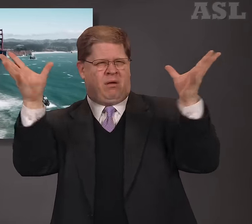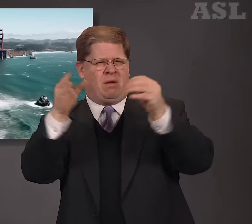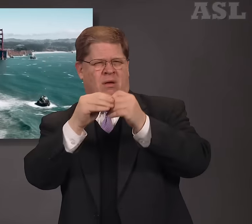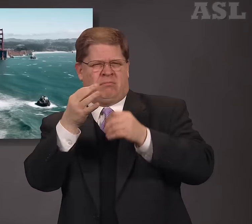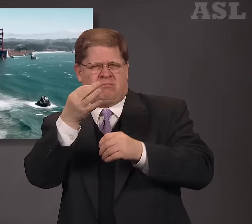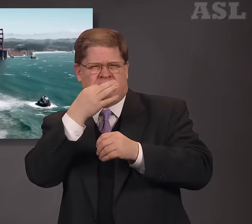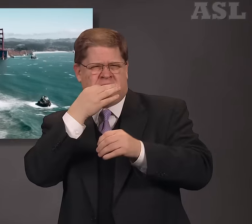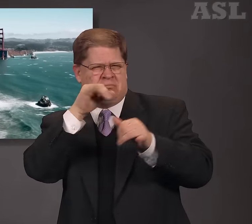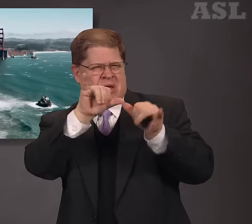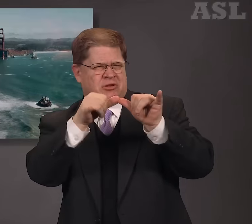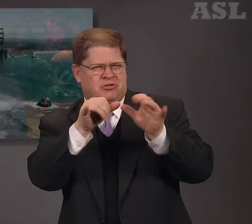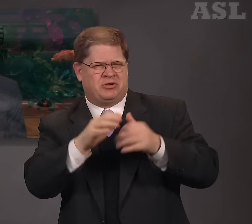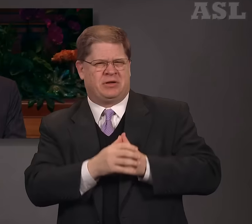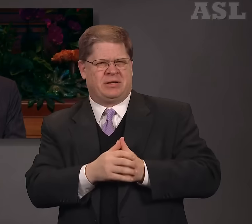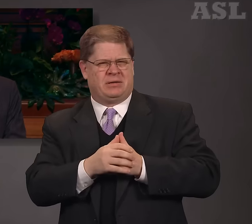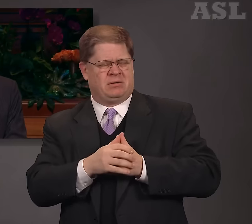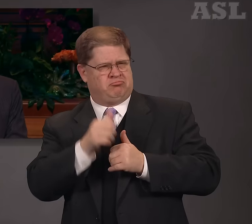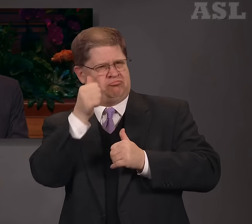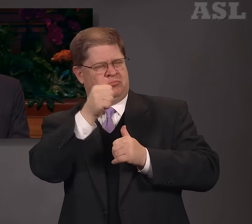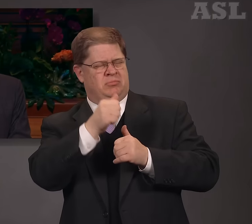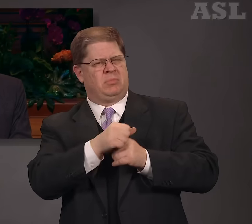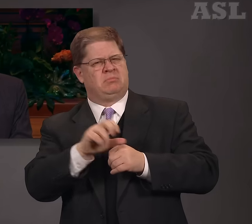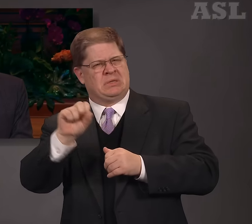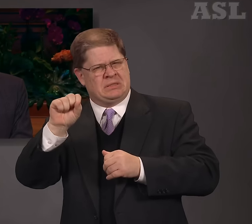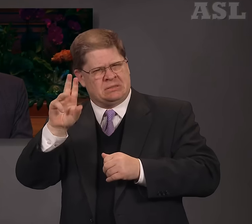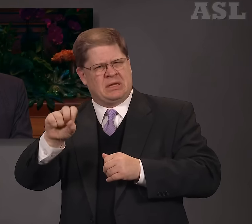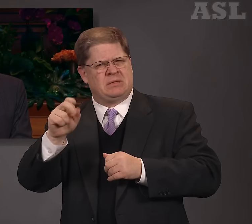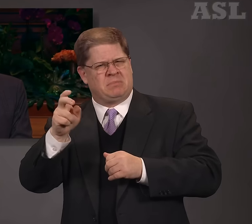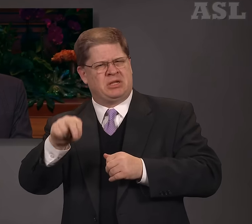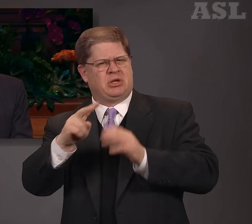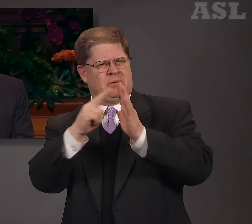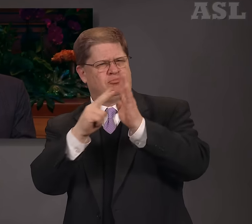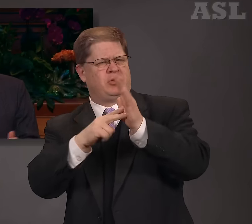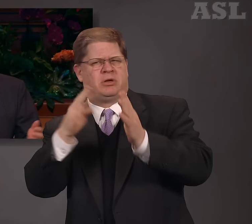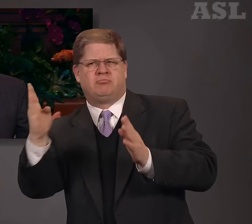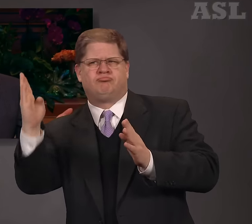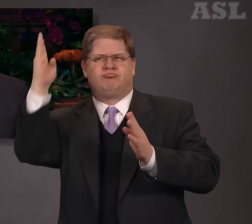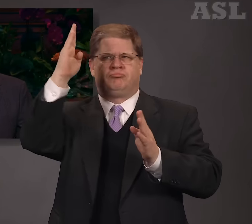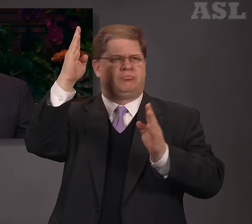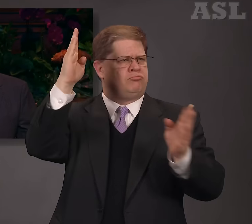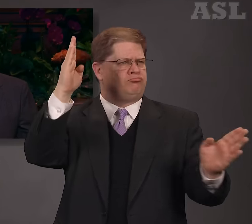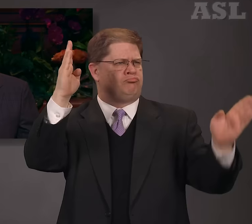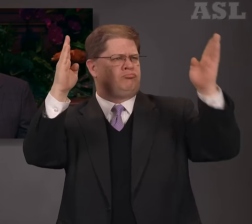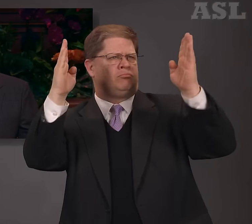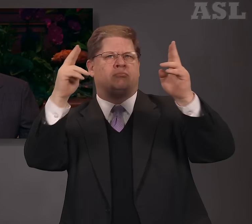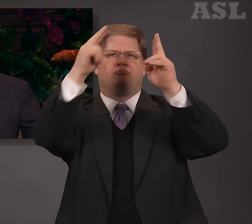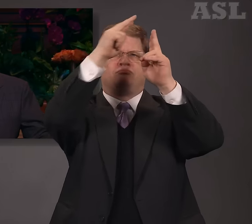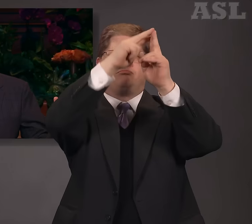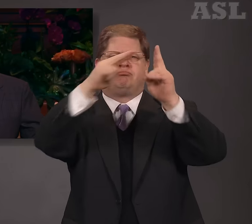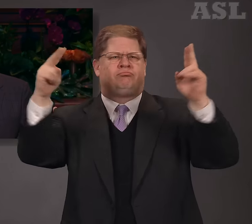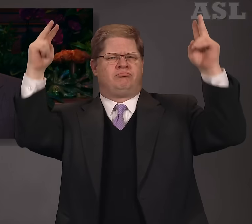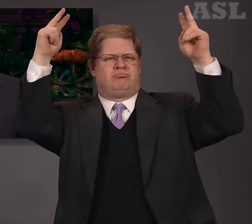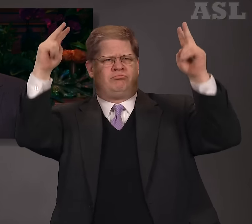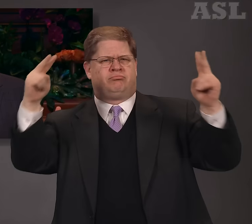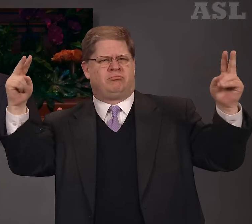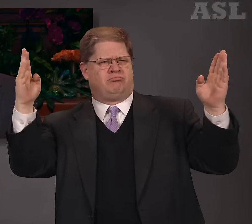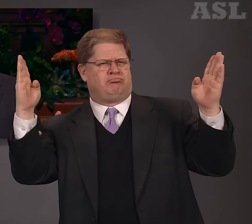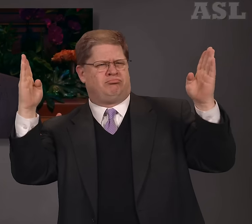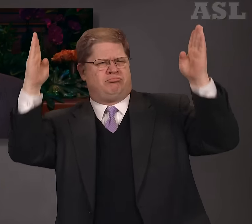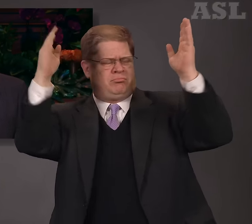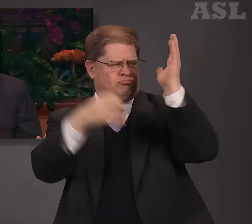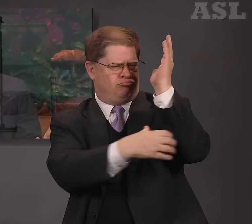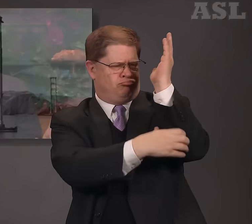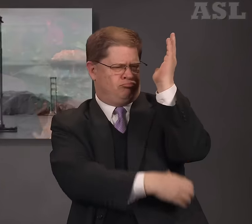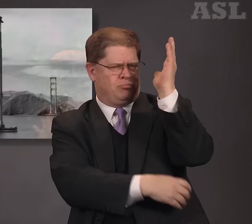masterful engineering. It is a classical suspension bridge with bookend towers supported by massive